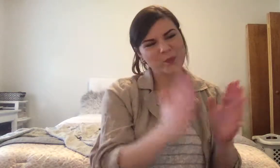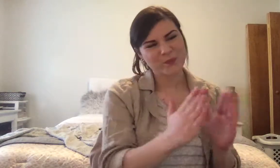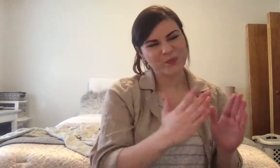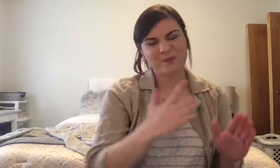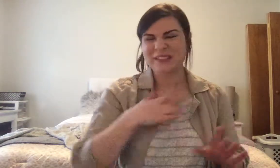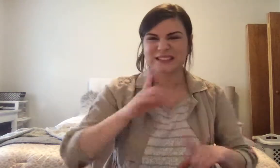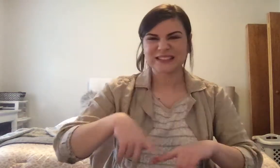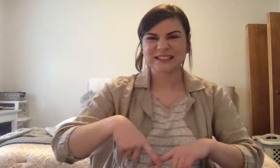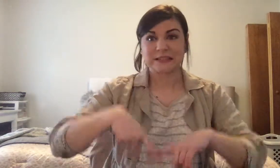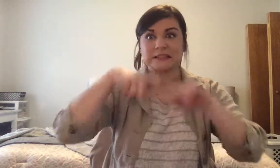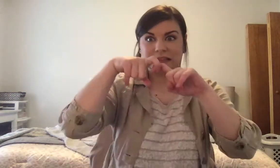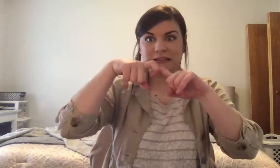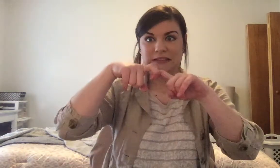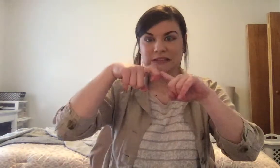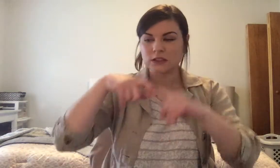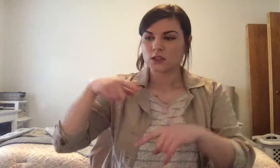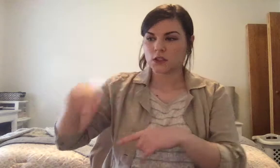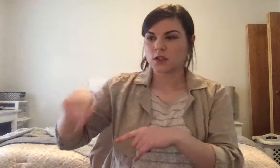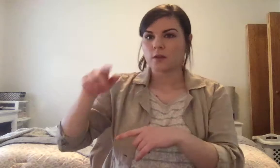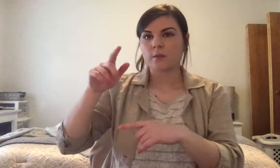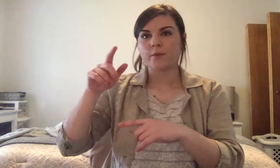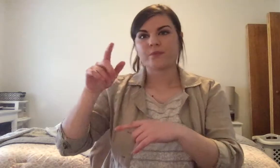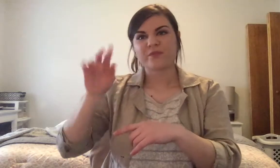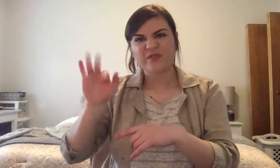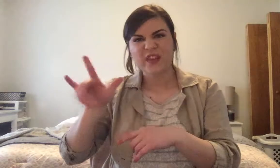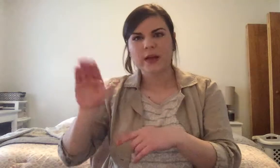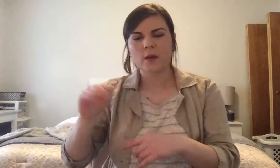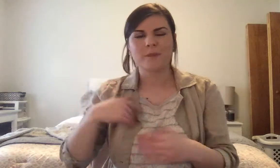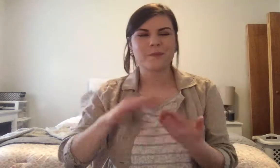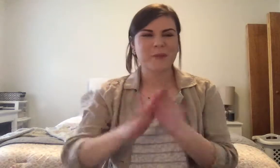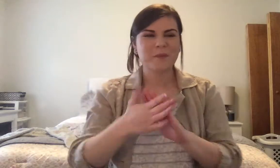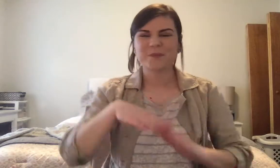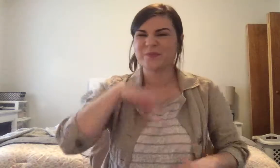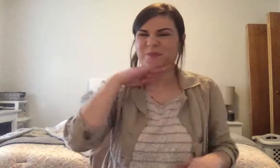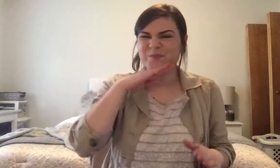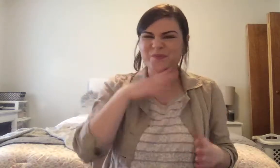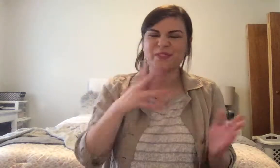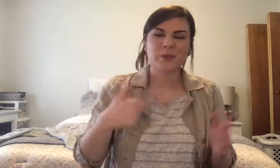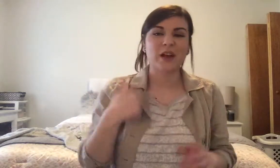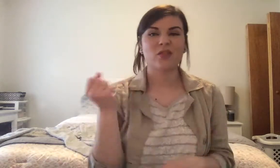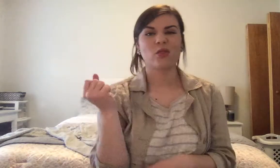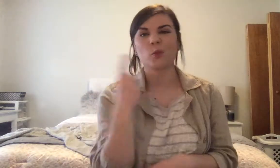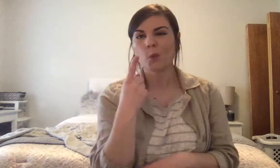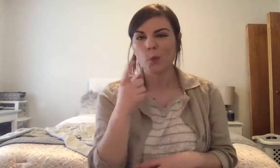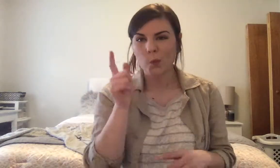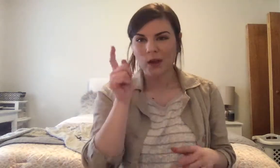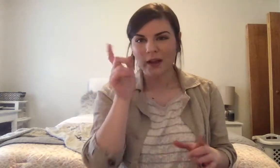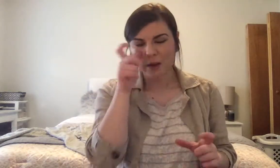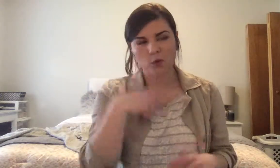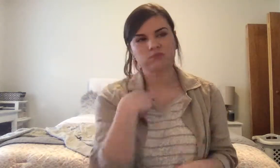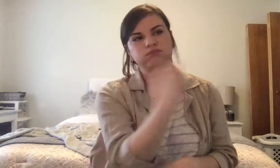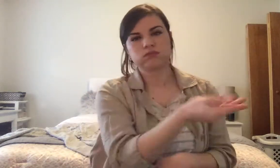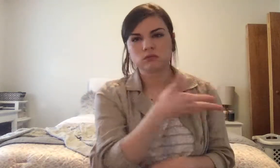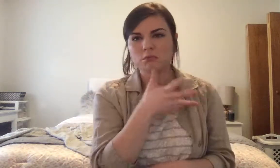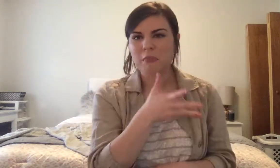taking photographs, I just got fed up with it. I gave my digital camera to my mother, and I picked up my film camera again and started